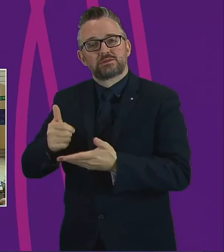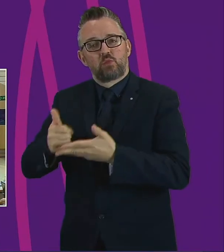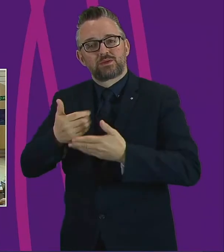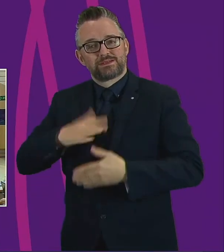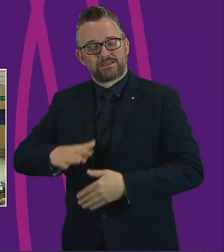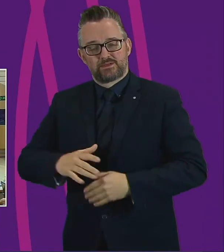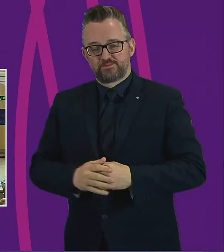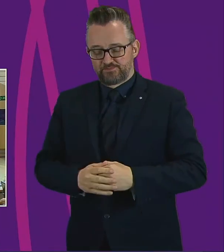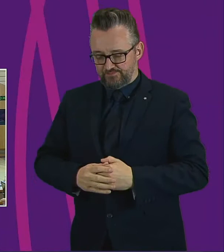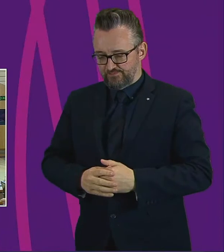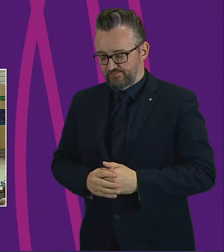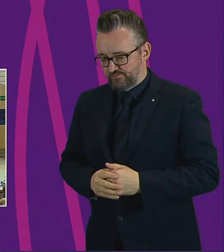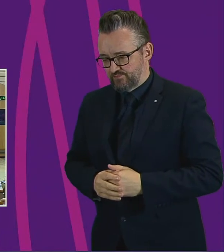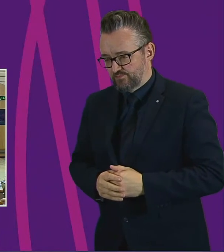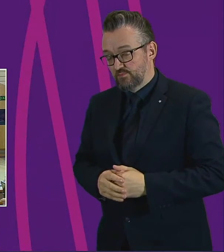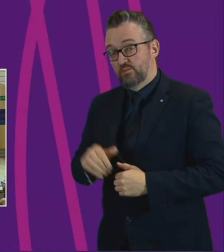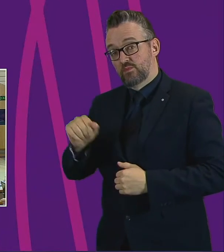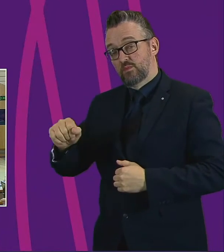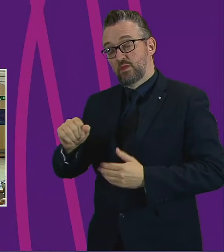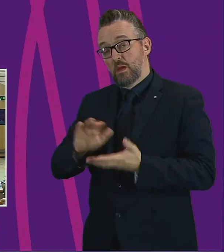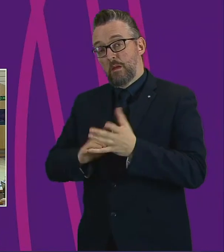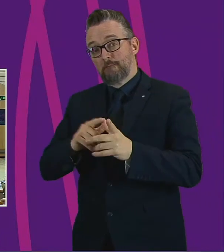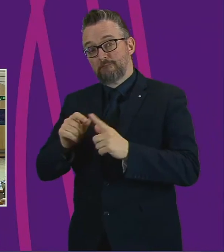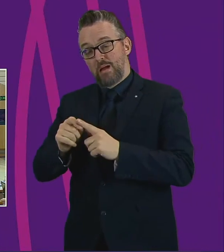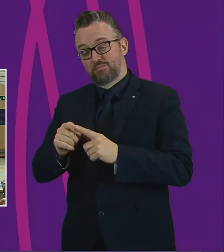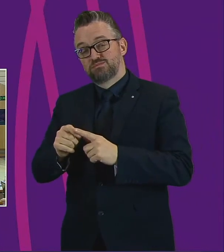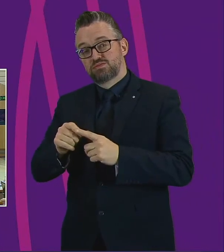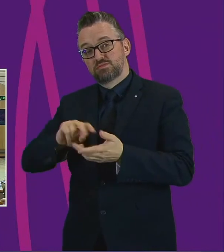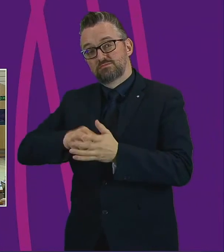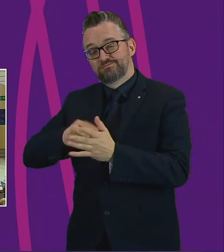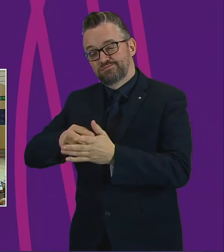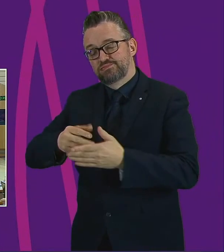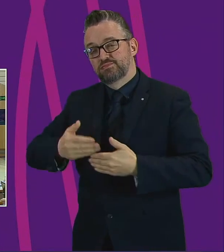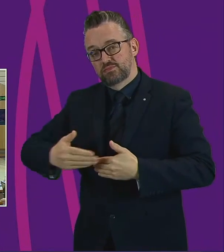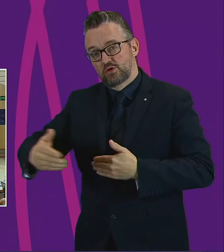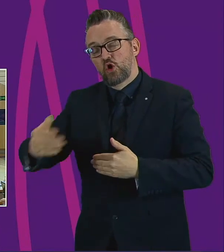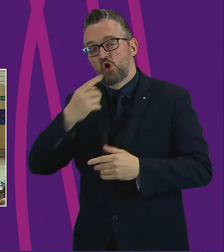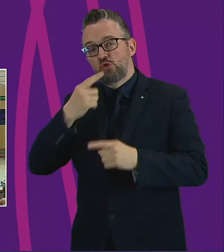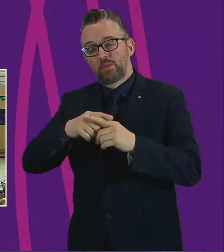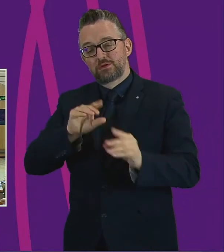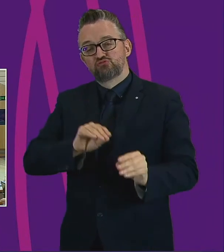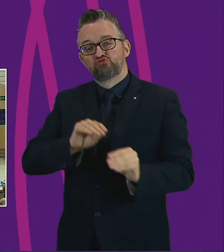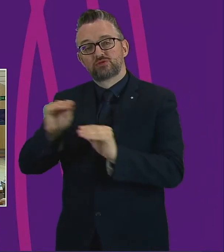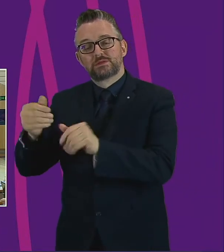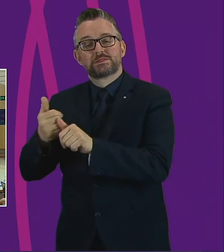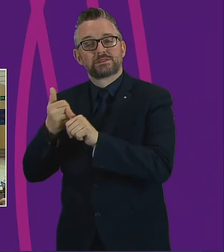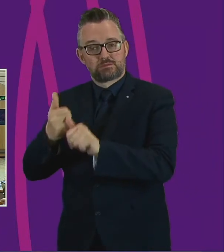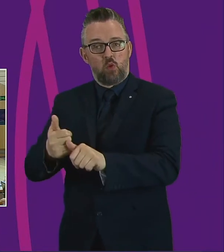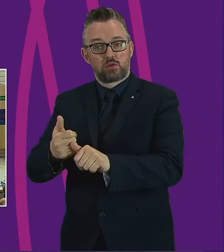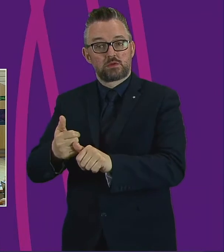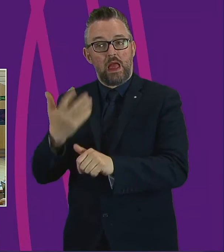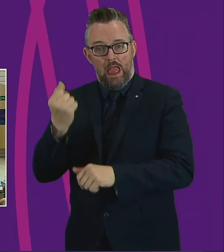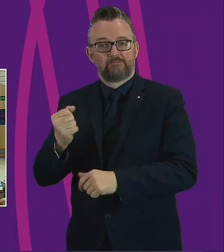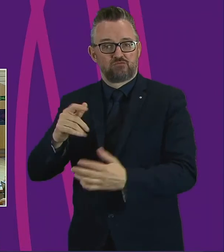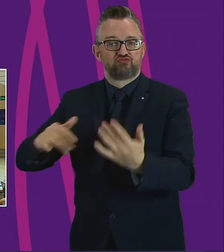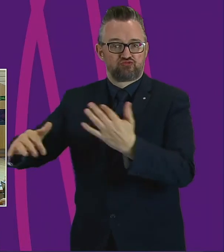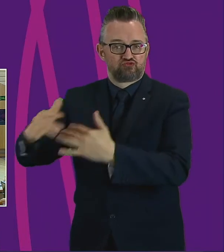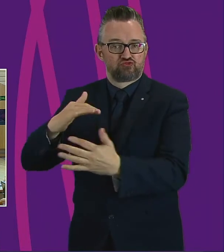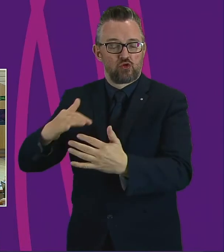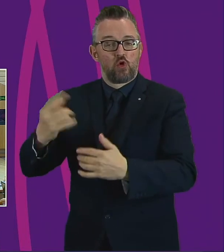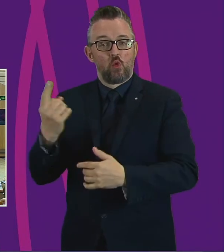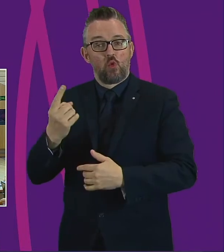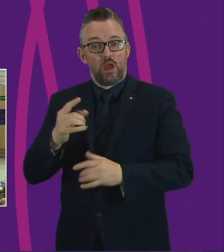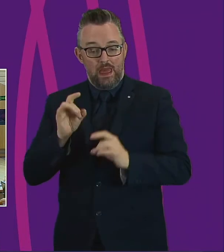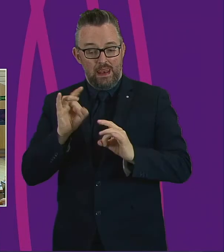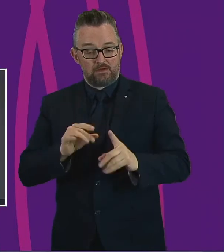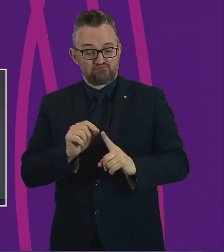Presiding Officer, the route map that was published last week envisages transition support opportunities being available for pupils leaving